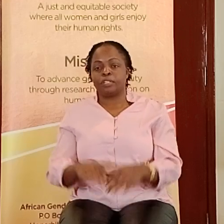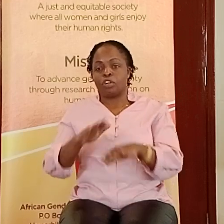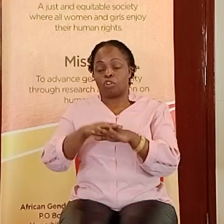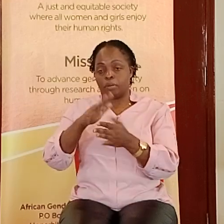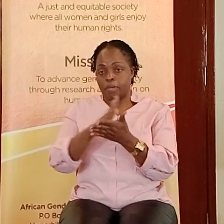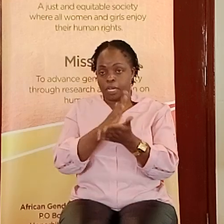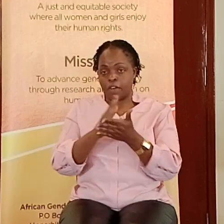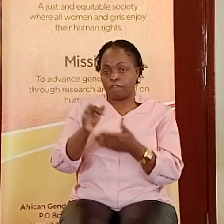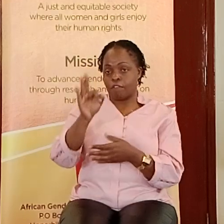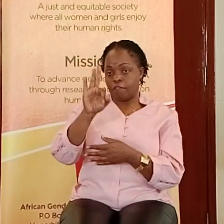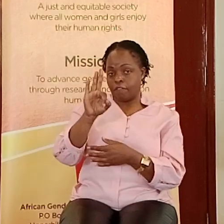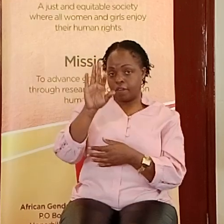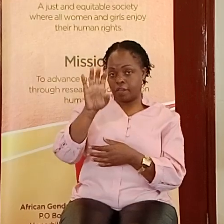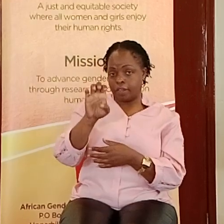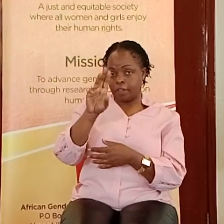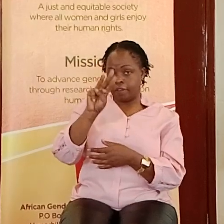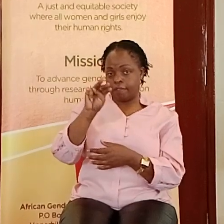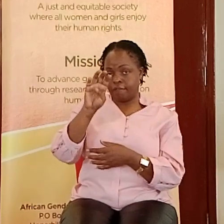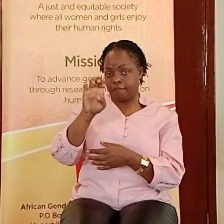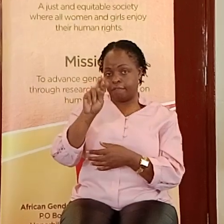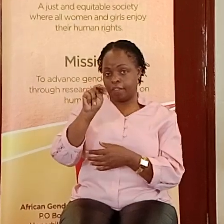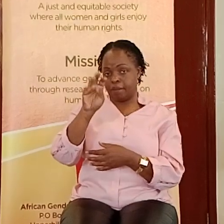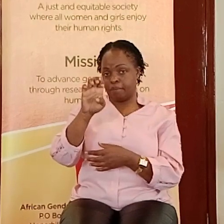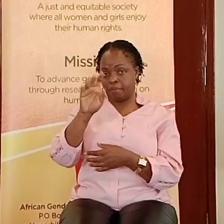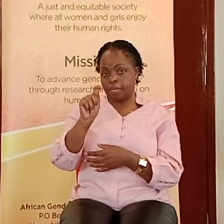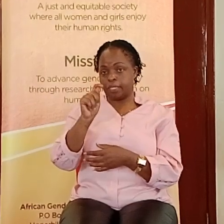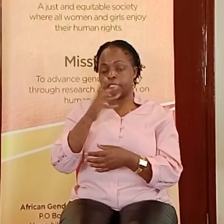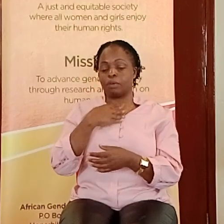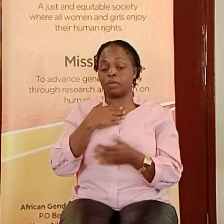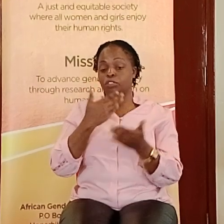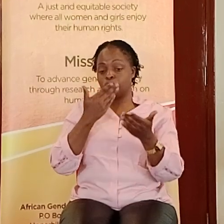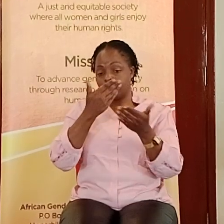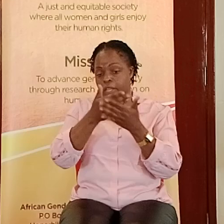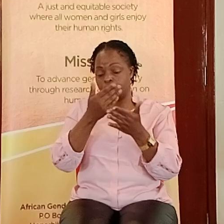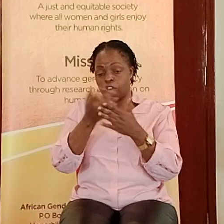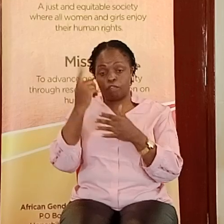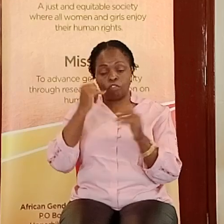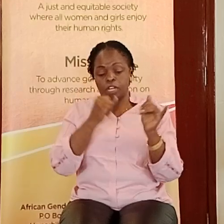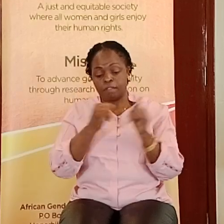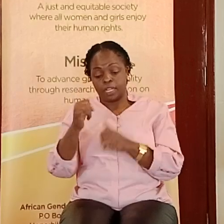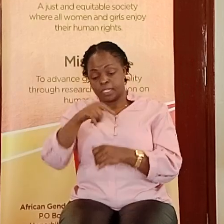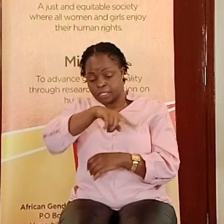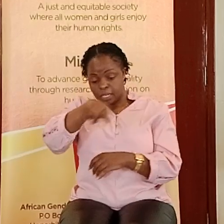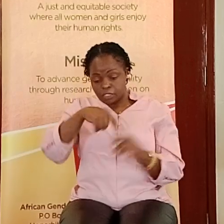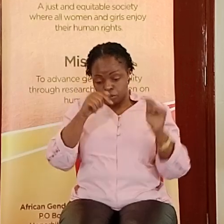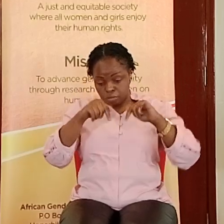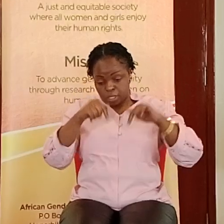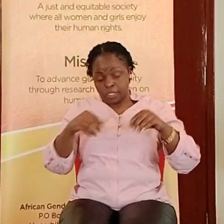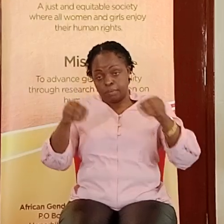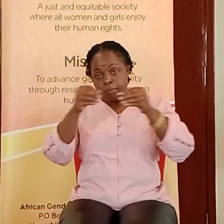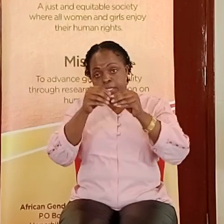I want to thank you for inviting us to this meeting. The leadership of the Gender